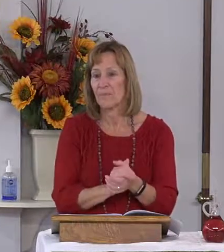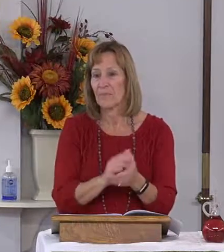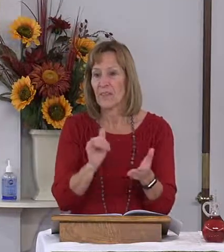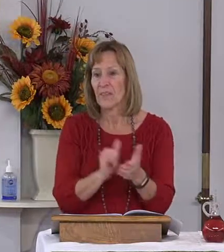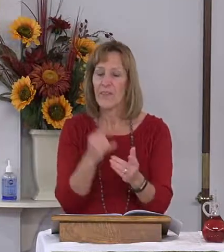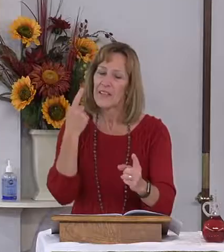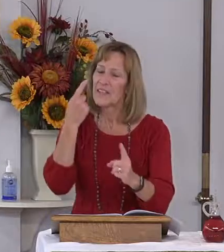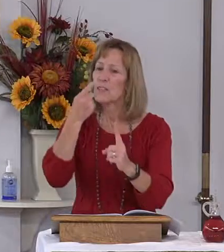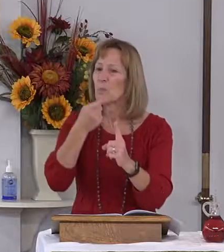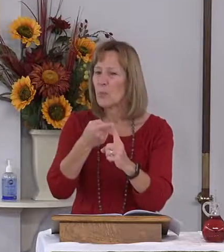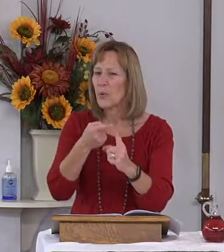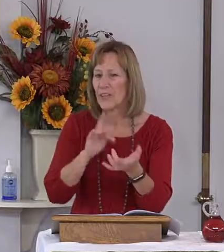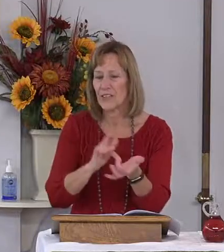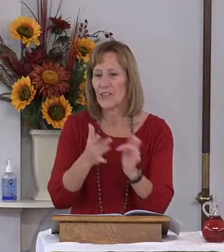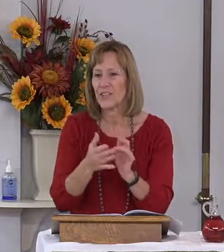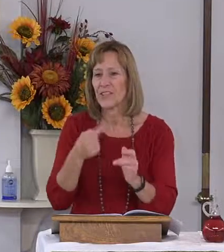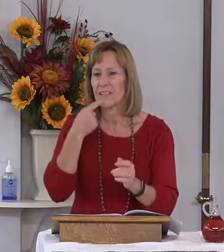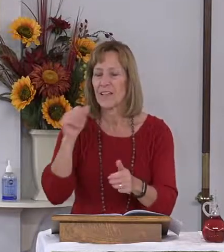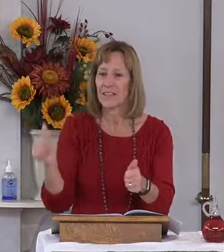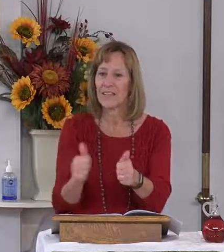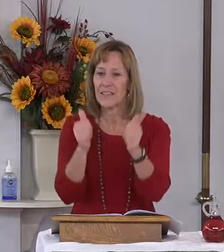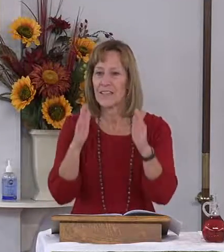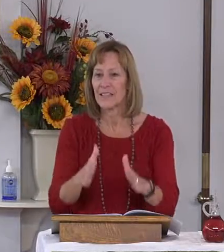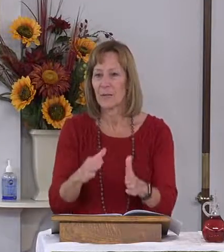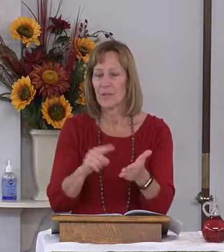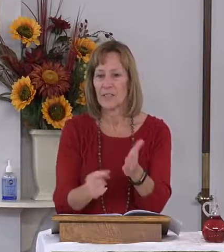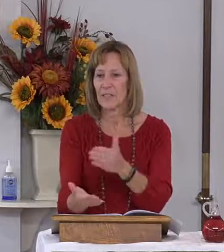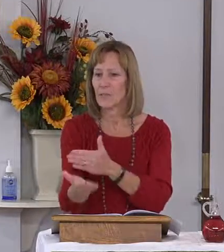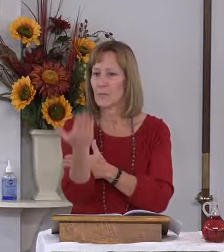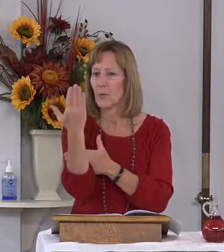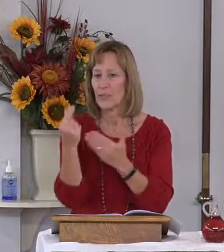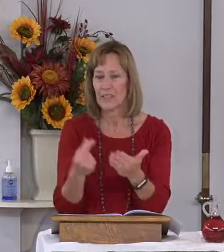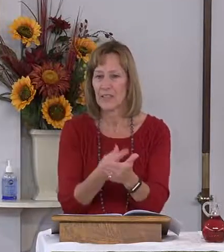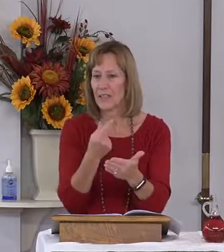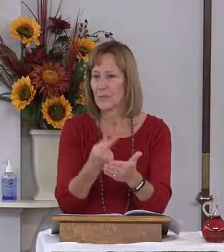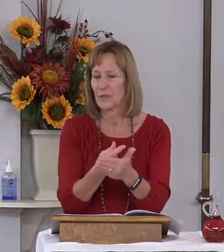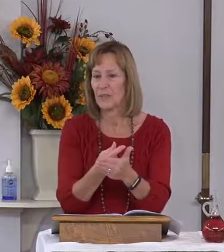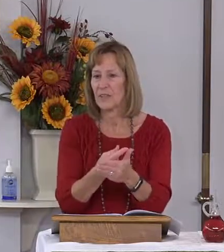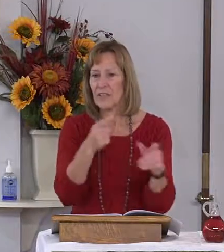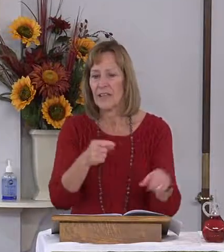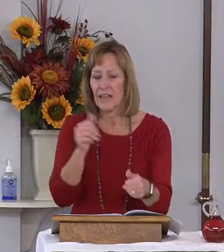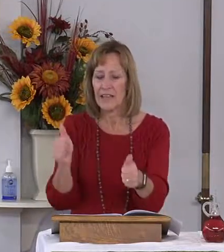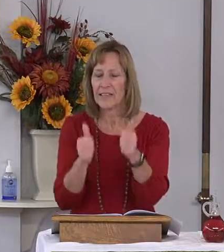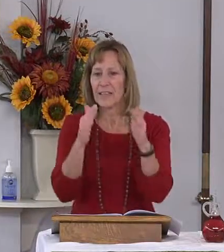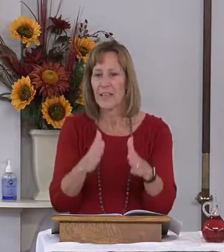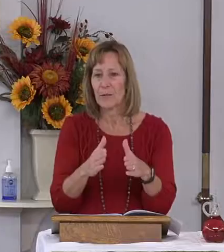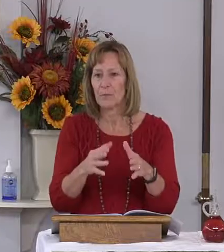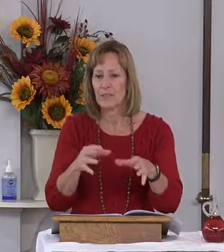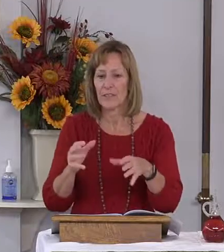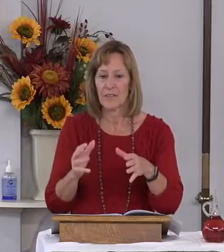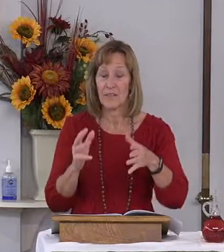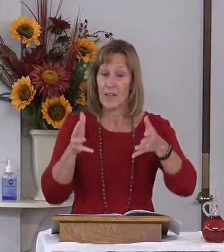That's the point of what Jesus is telling the disciples in this morning's gospel. As the disciples leave